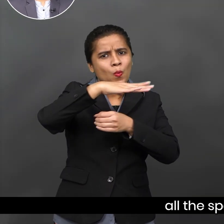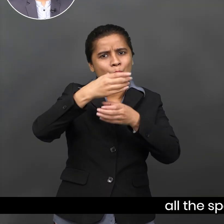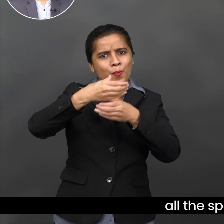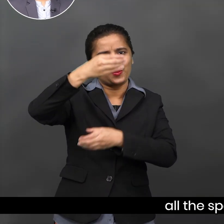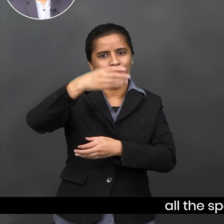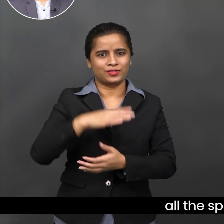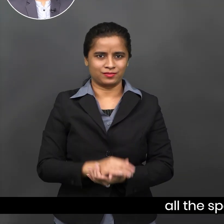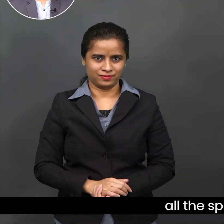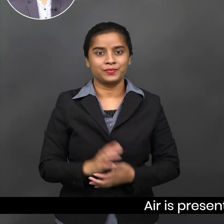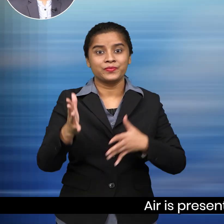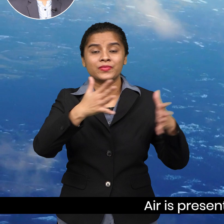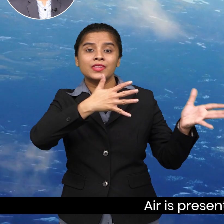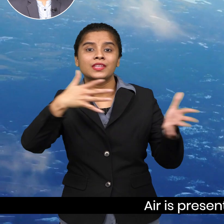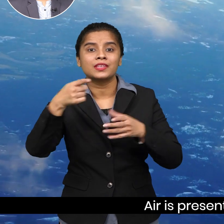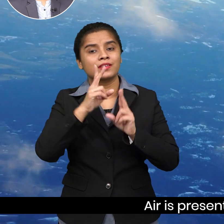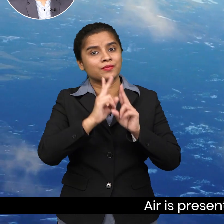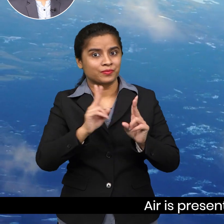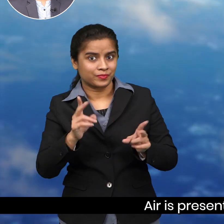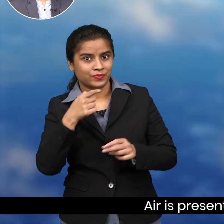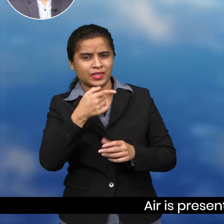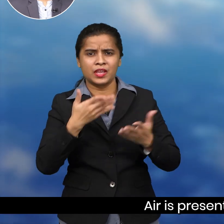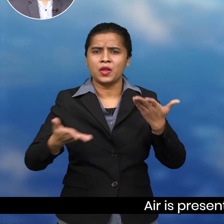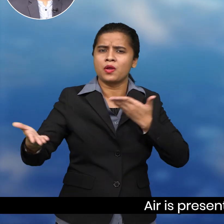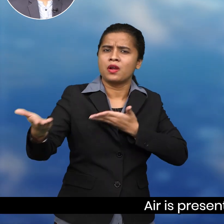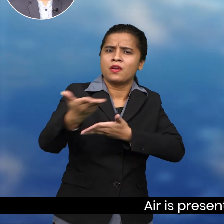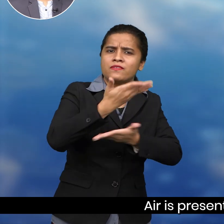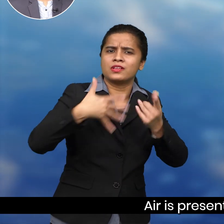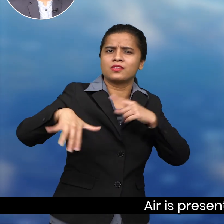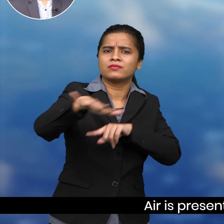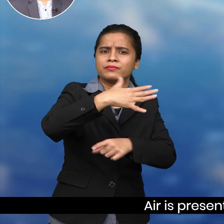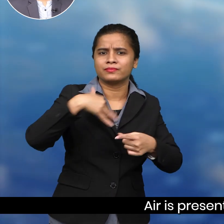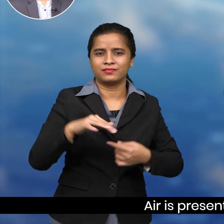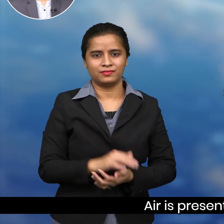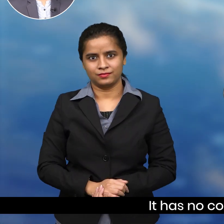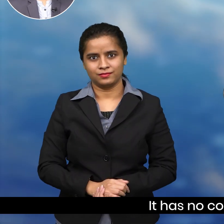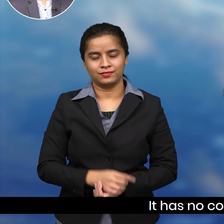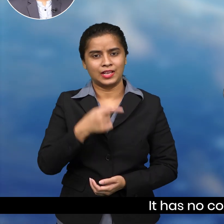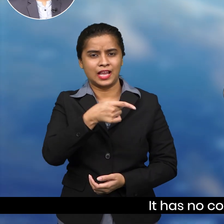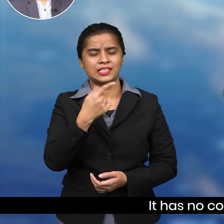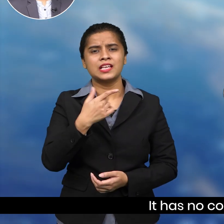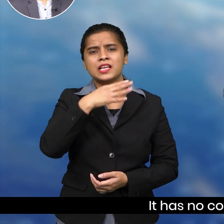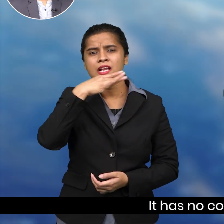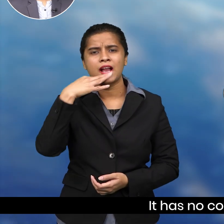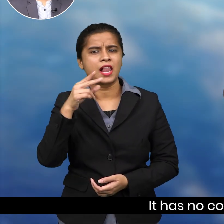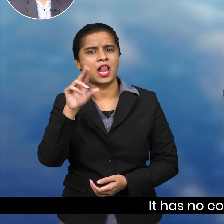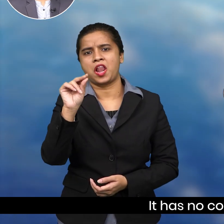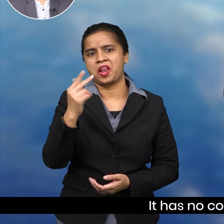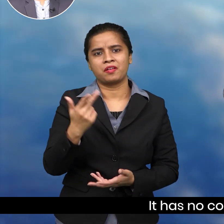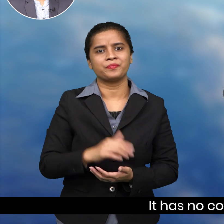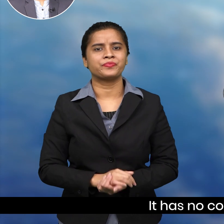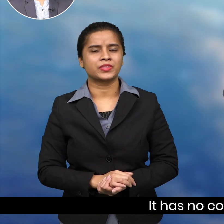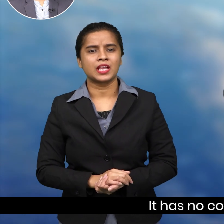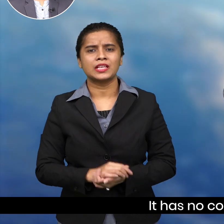inside the bottle. Air is present everywhere around us. It has no